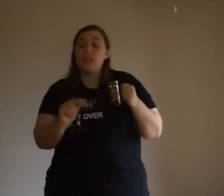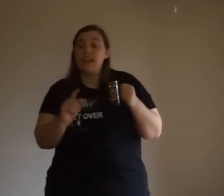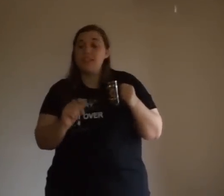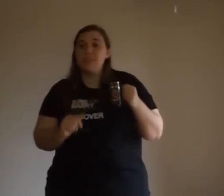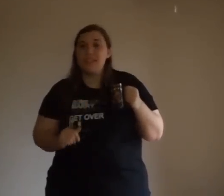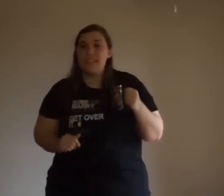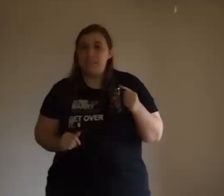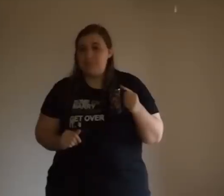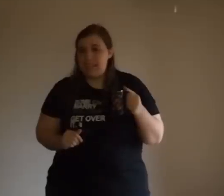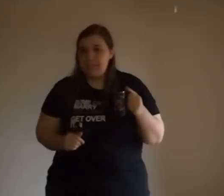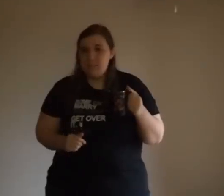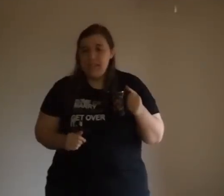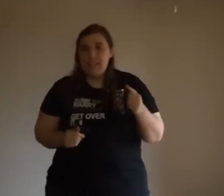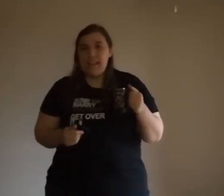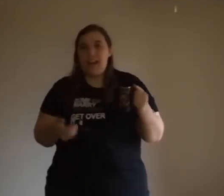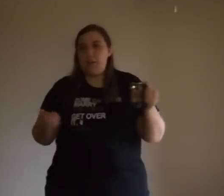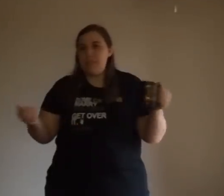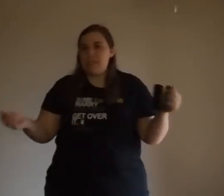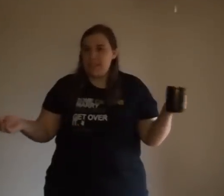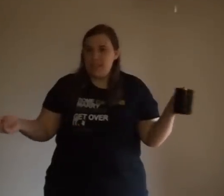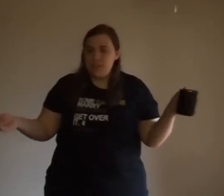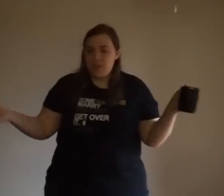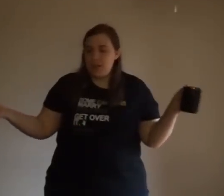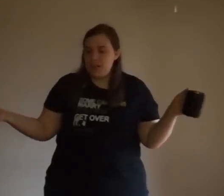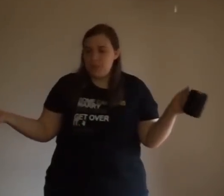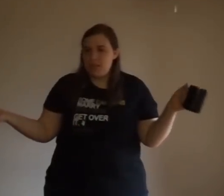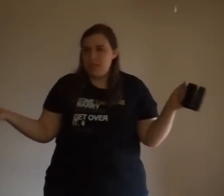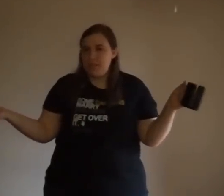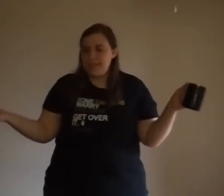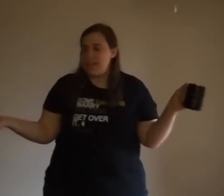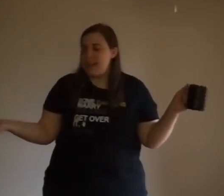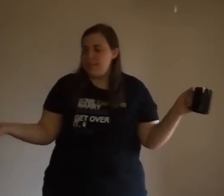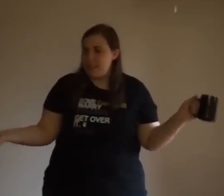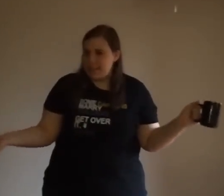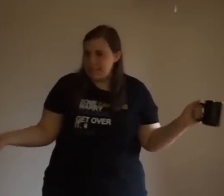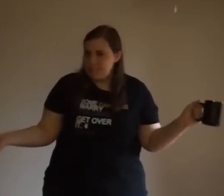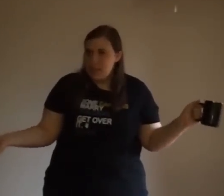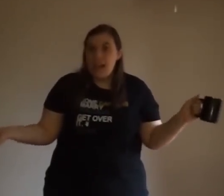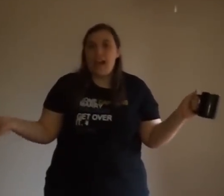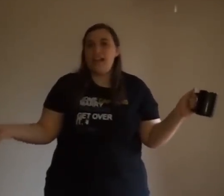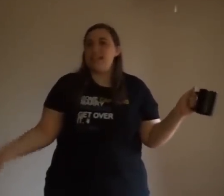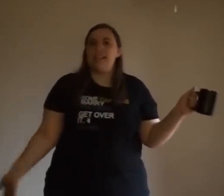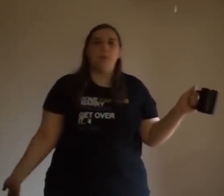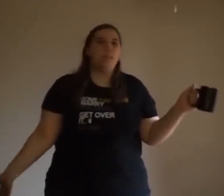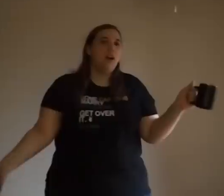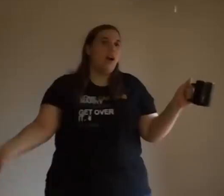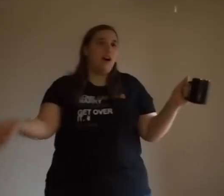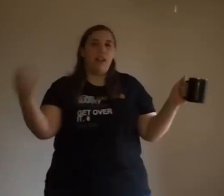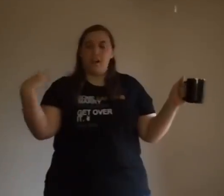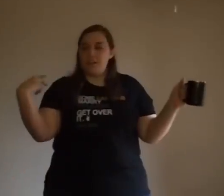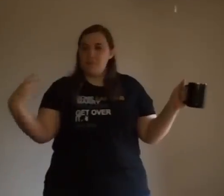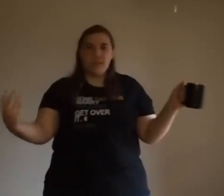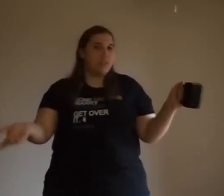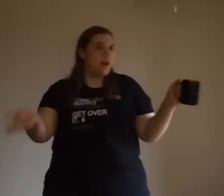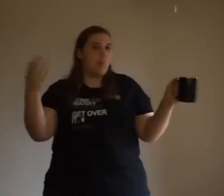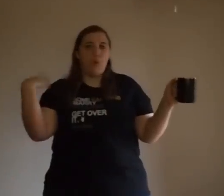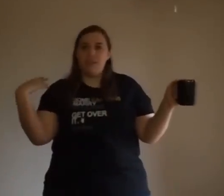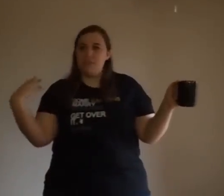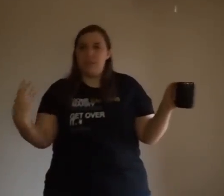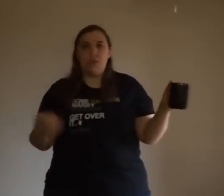I do want to clarify that obviously your argument is not invalid. I accept all arguments, all points of view.